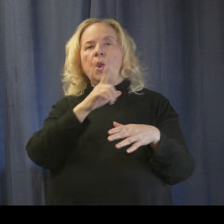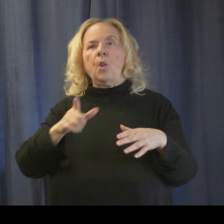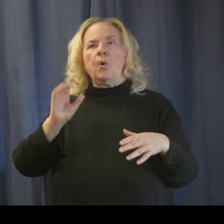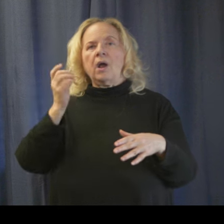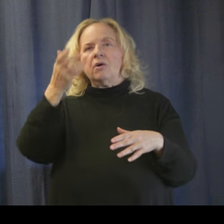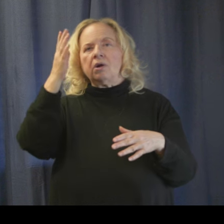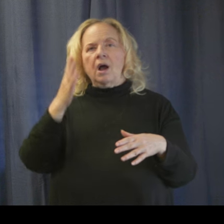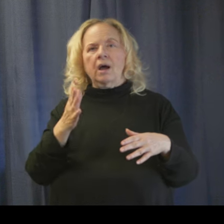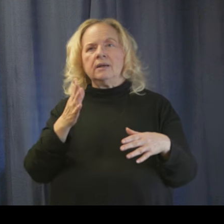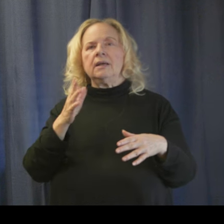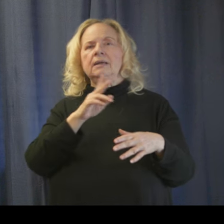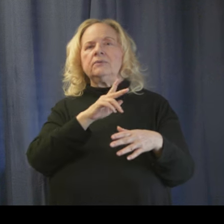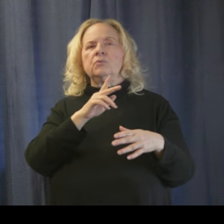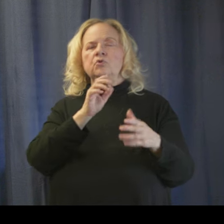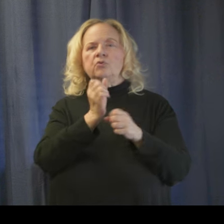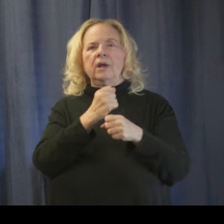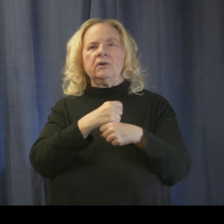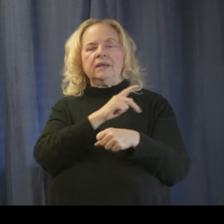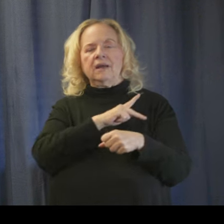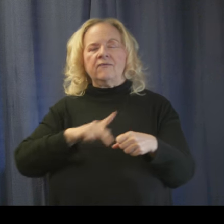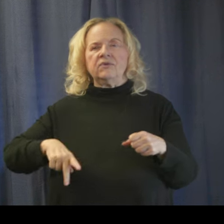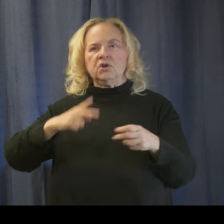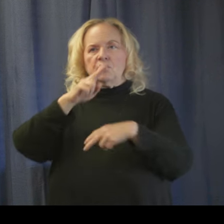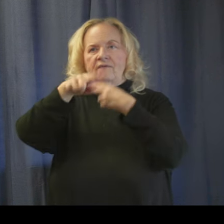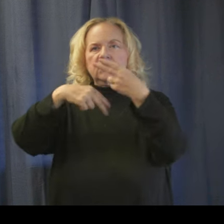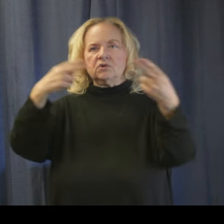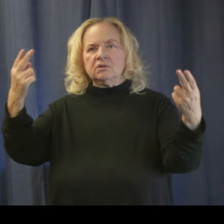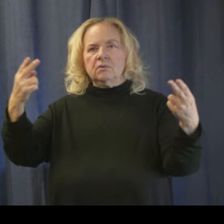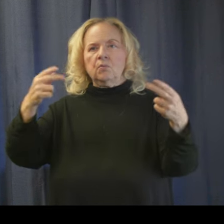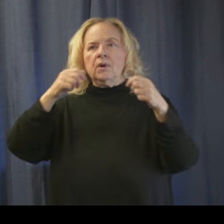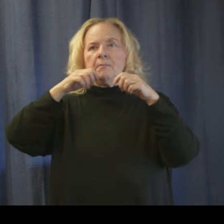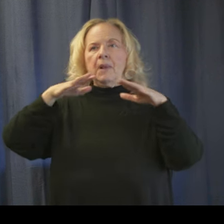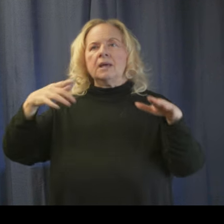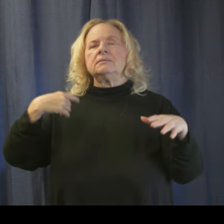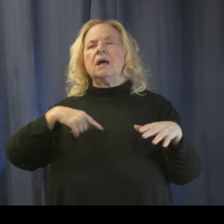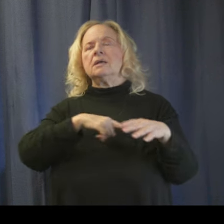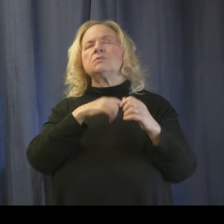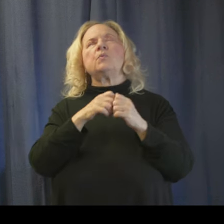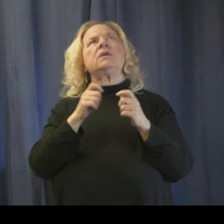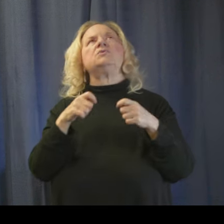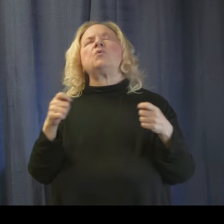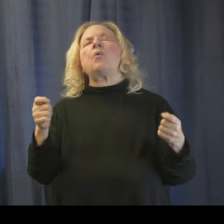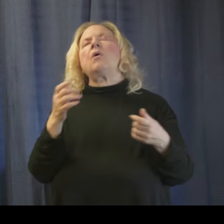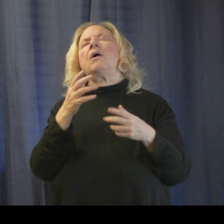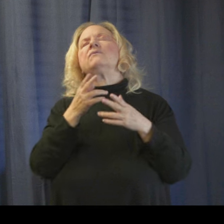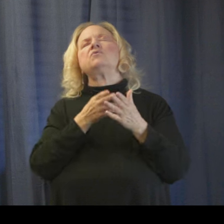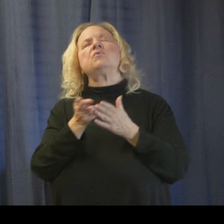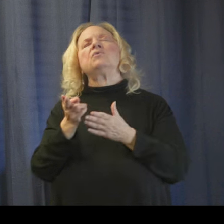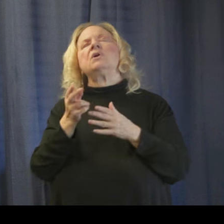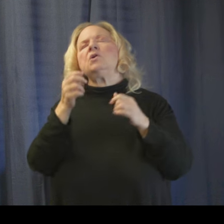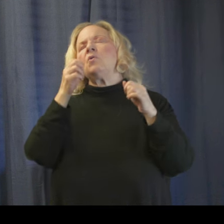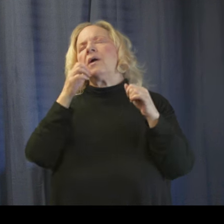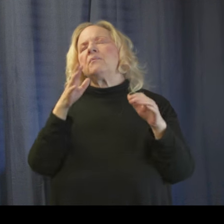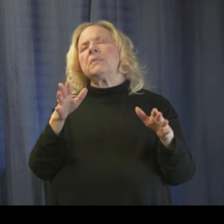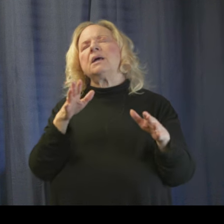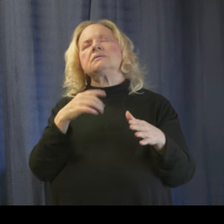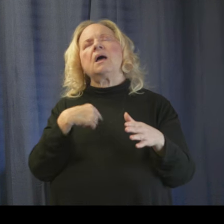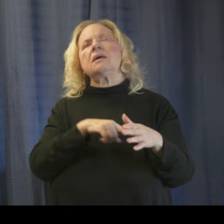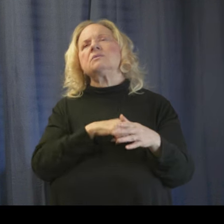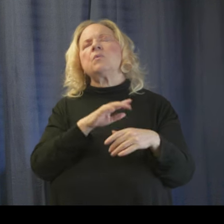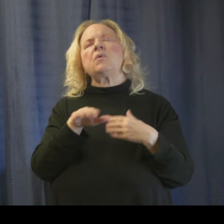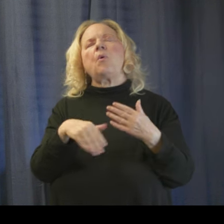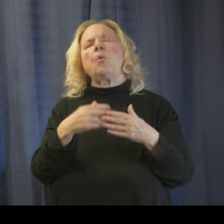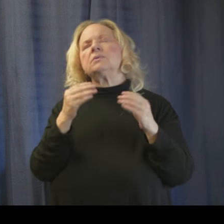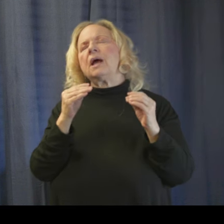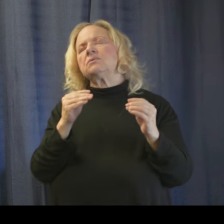blessed are you, Lord our God, creator and king of the universe. You have blessed us with your Torah of truth. You